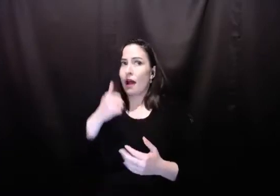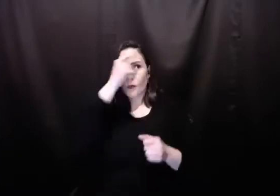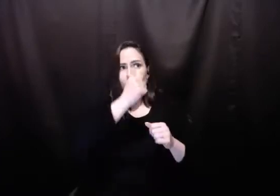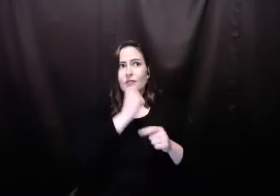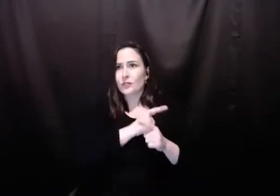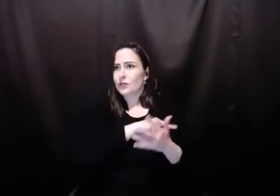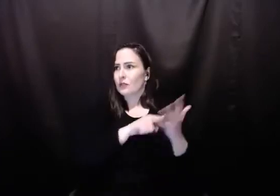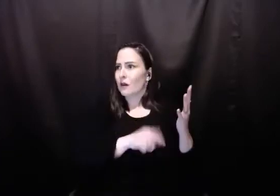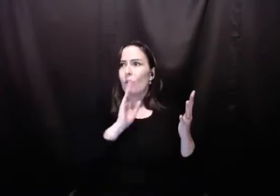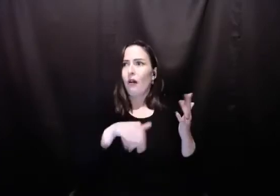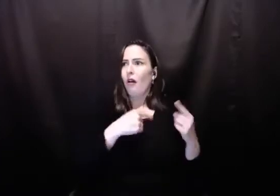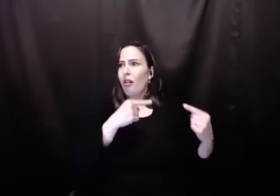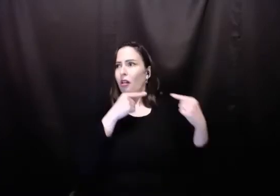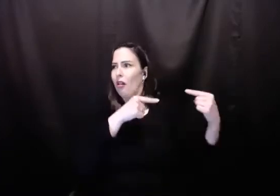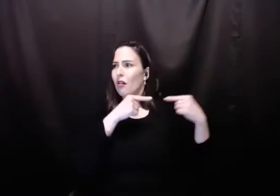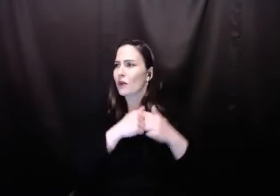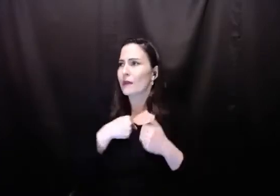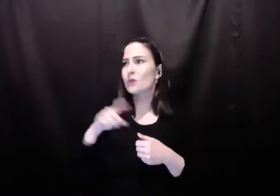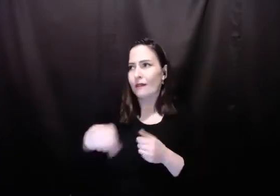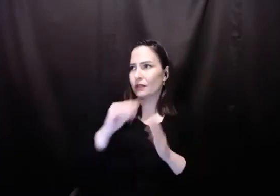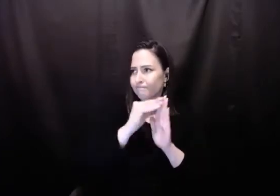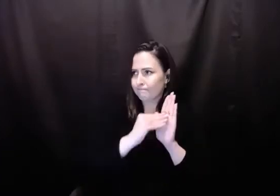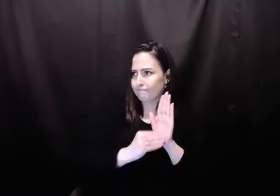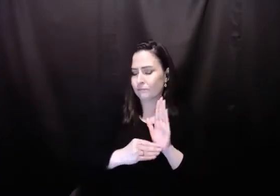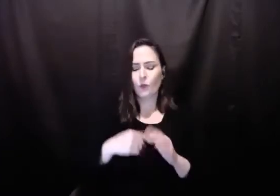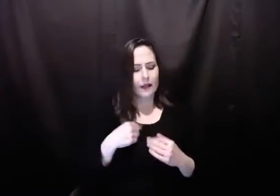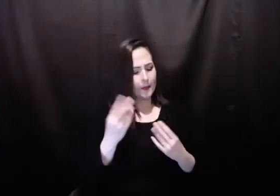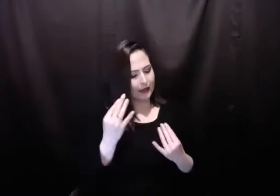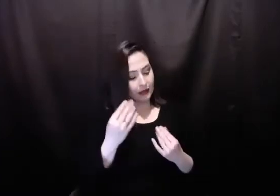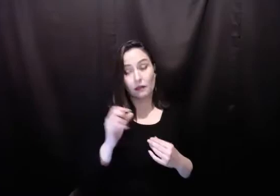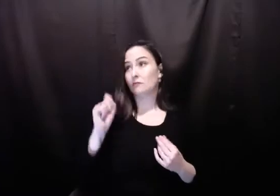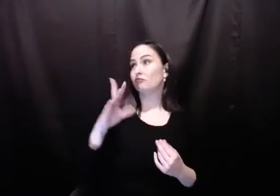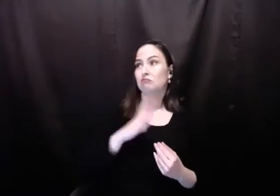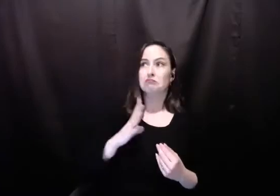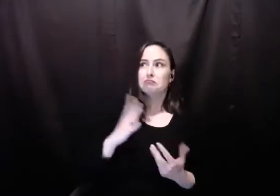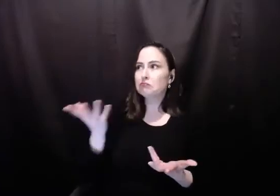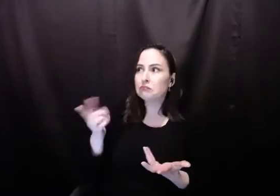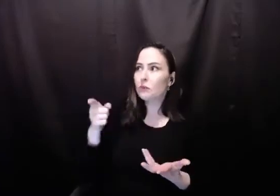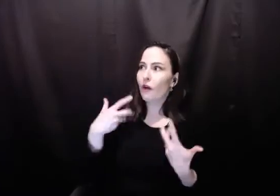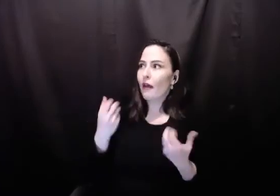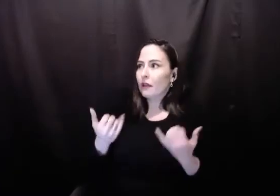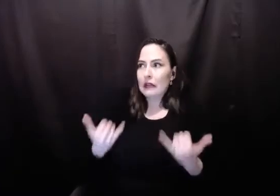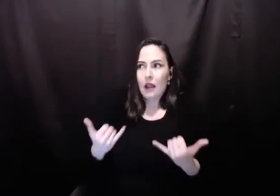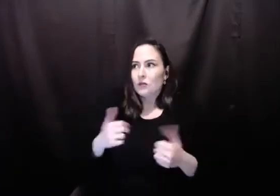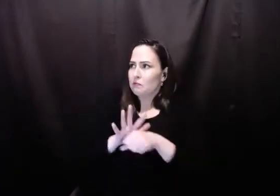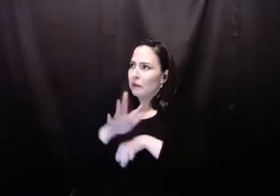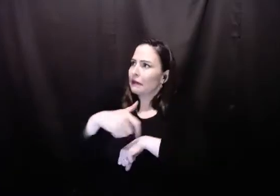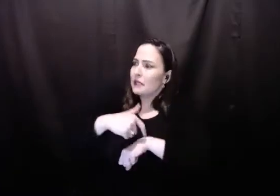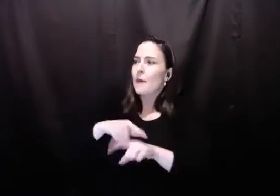healthy. You got plenty of time, but I really, want specifics here." So she looked